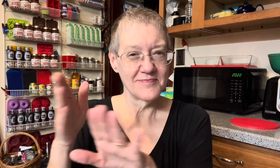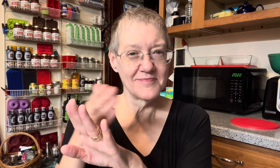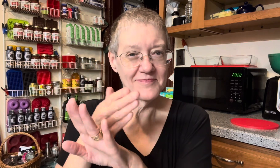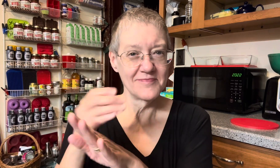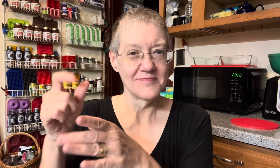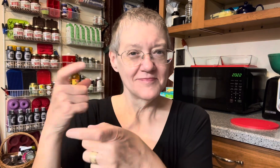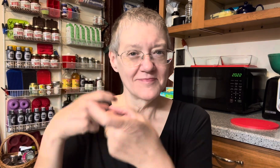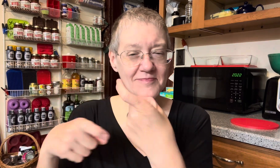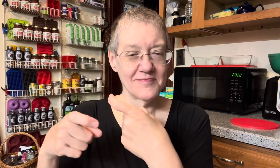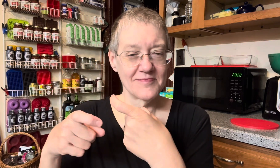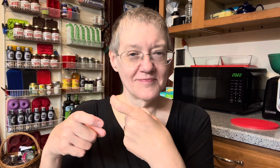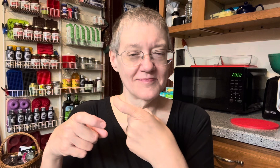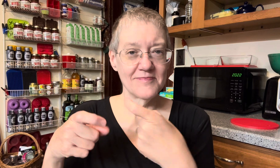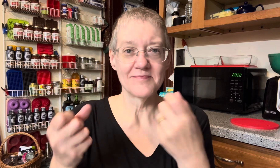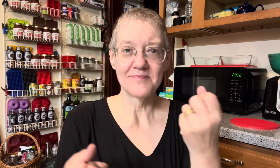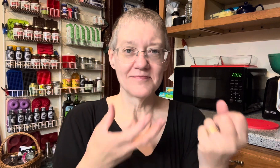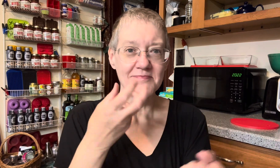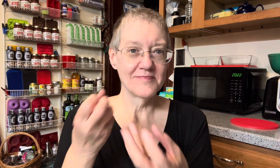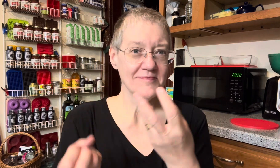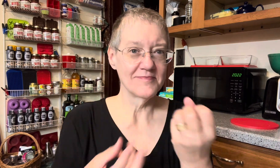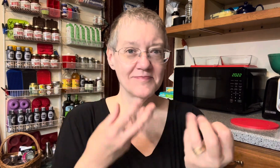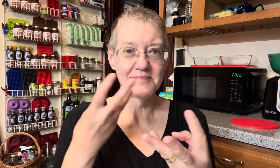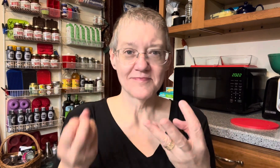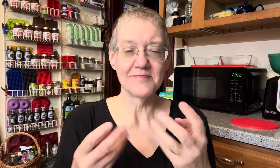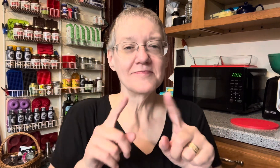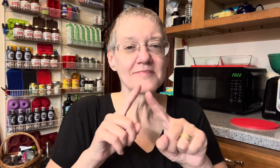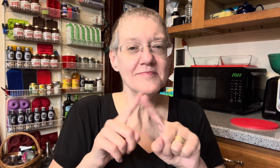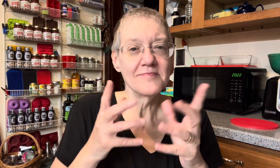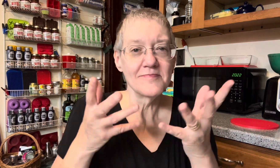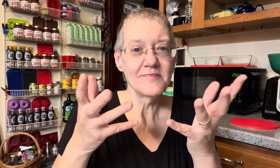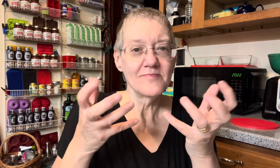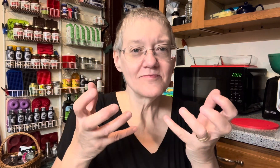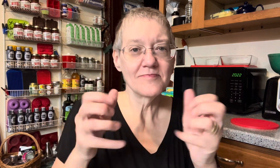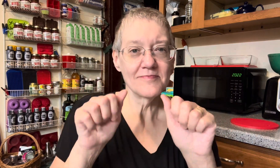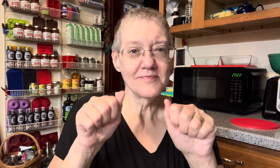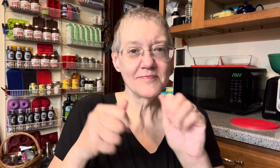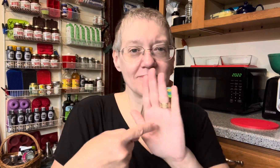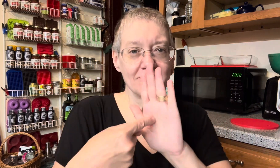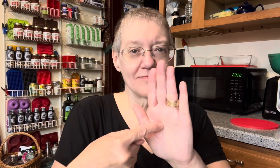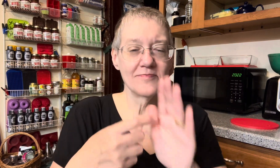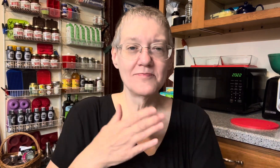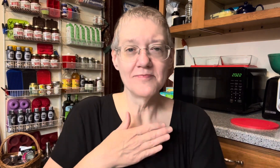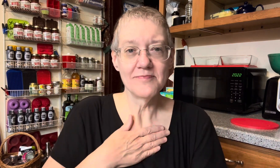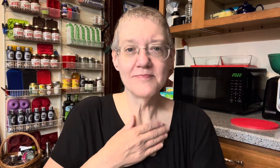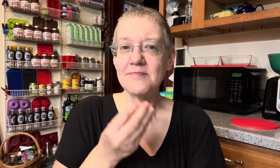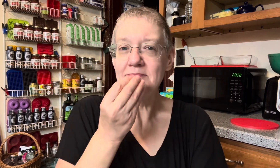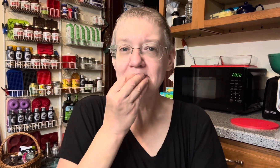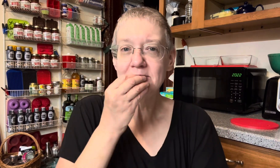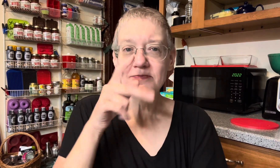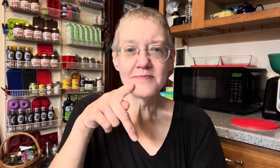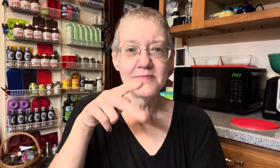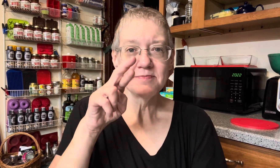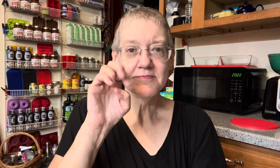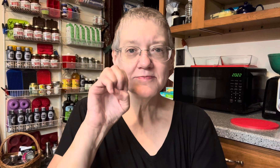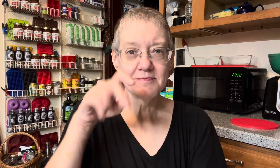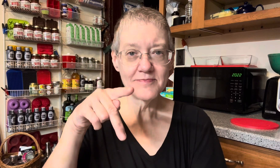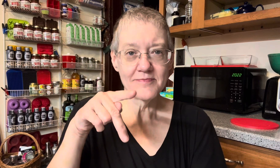procedures to prevent his cancer from spreading while we're waiting for the surgery. I've been juggling a lot, but I wanted to show you my